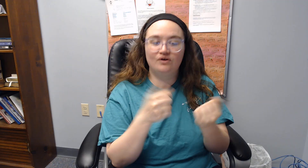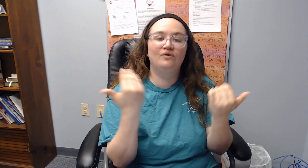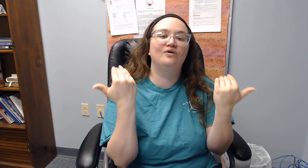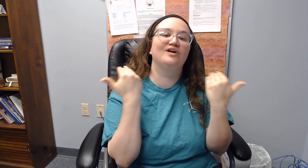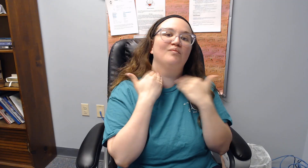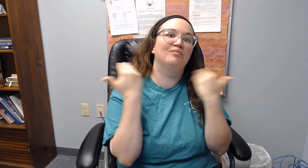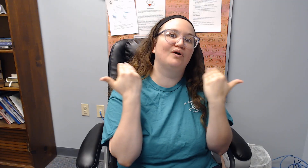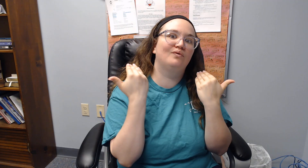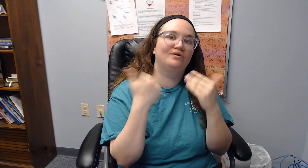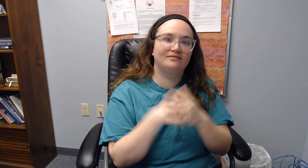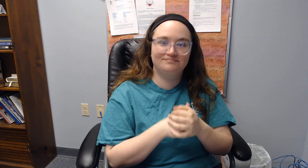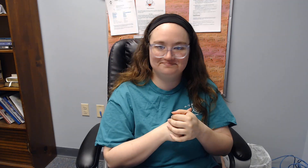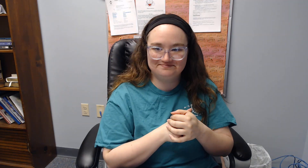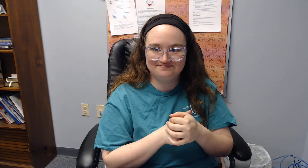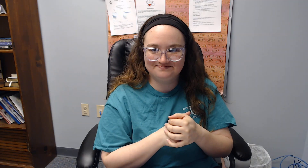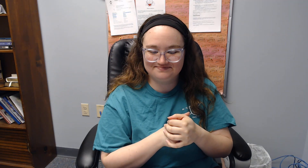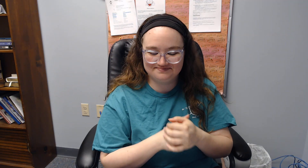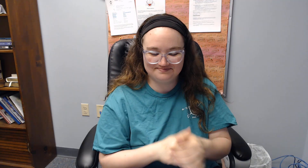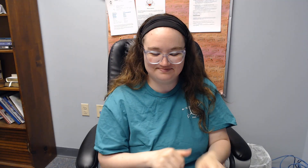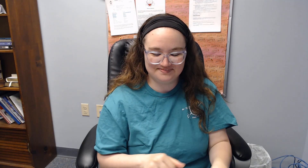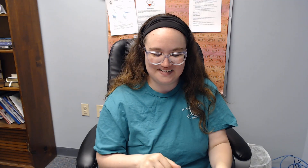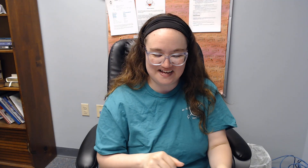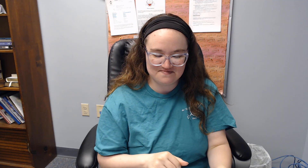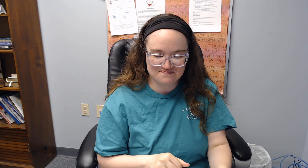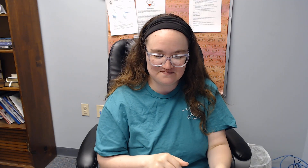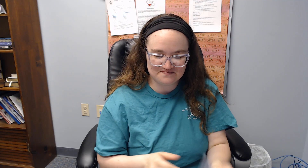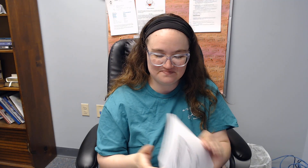or you're broke. Okay?